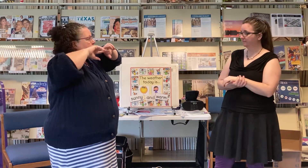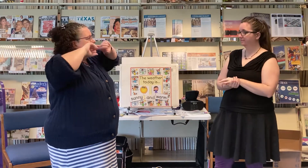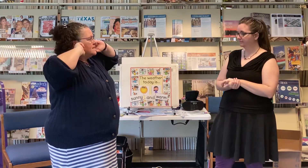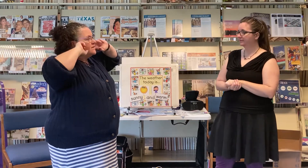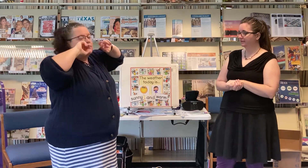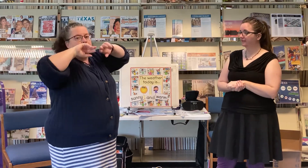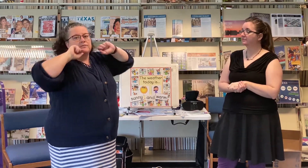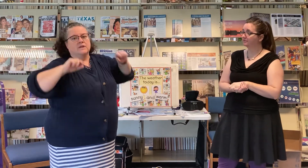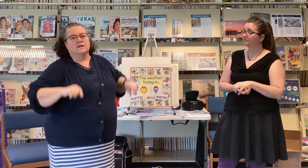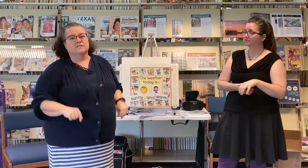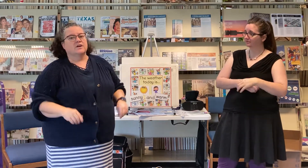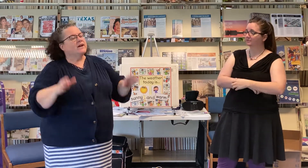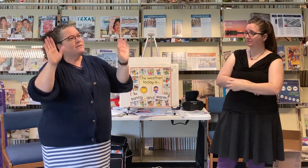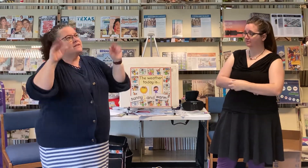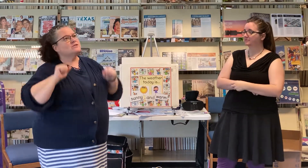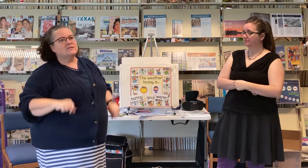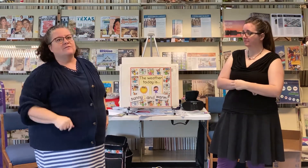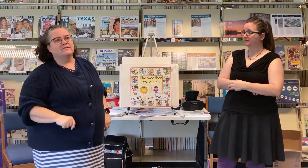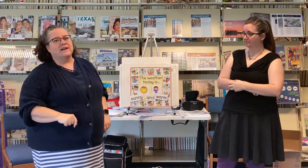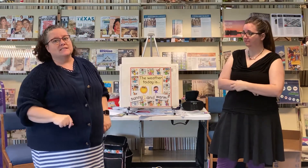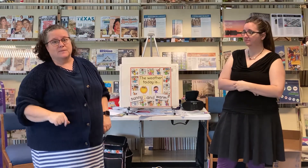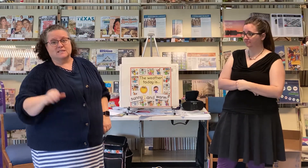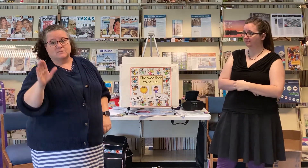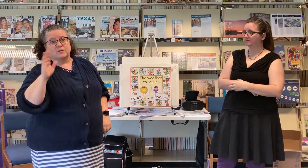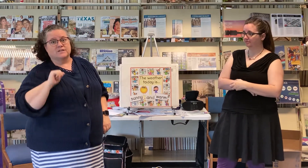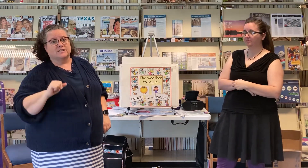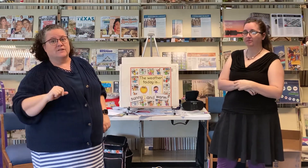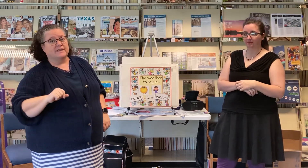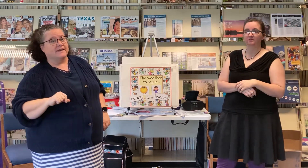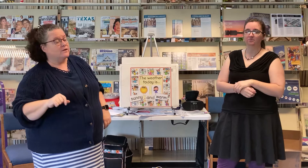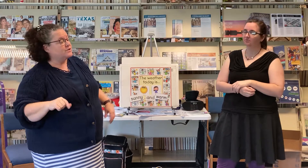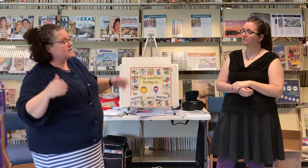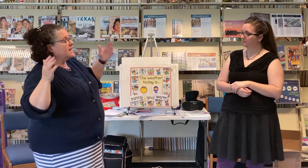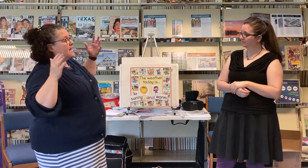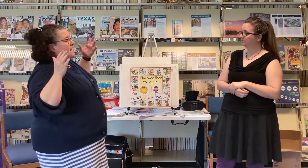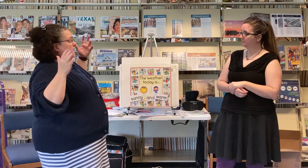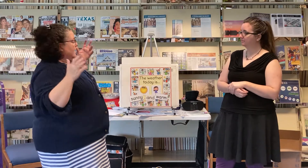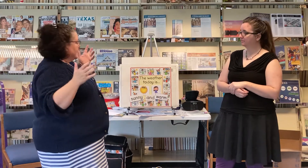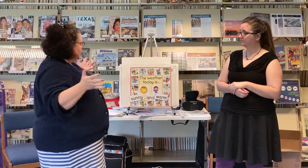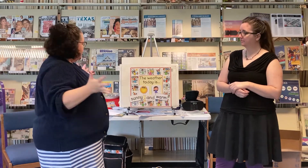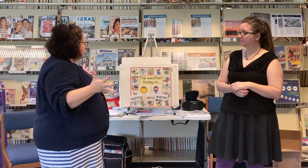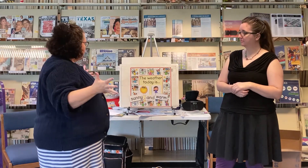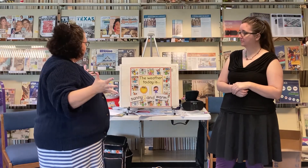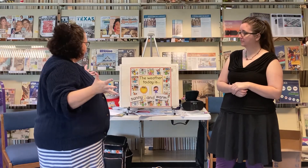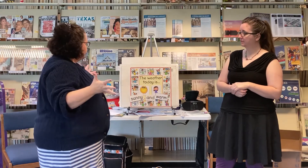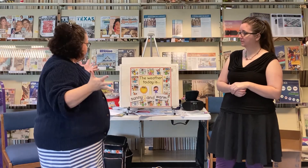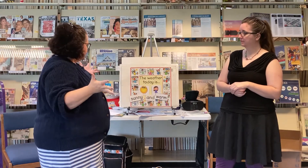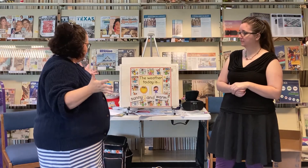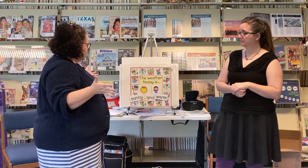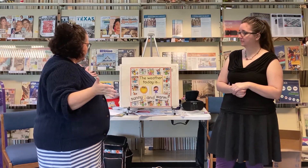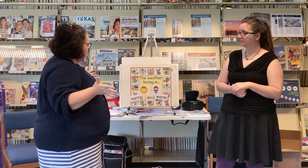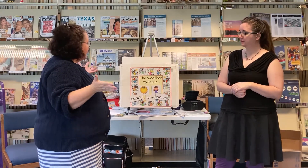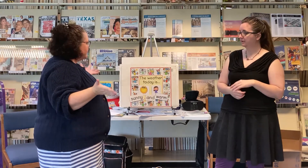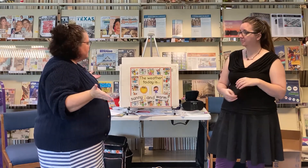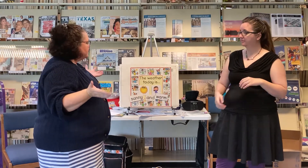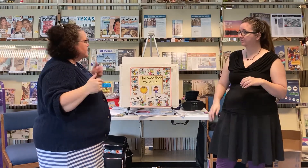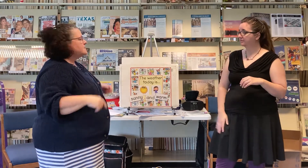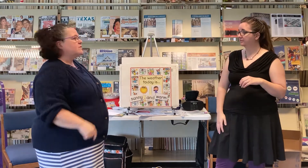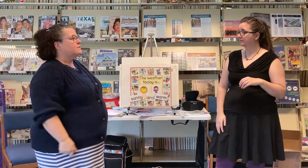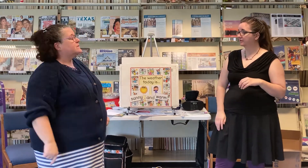whites, they do. Yeah. So anyway, those are some fun facts about some critters that are in the ocean. Mm-hmm. In the meantime, Miss Angela, I think we should get started with